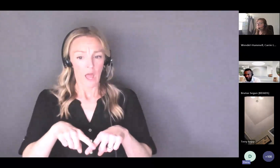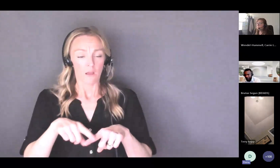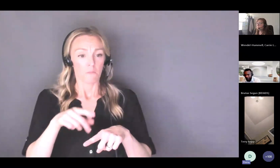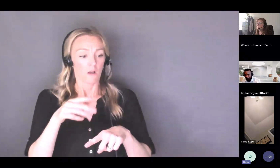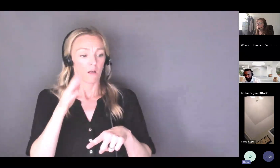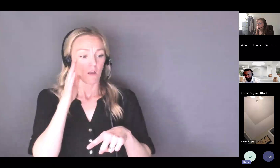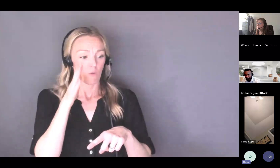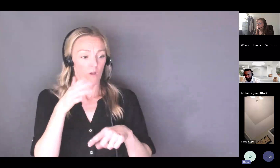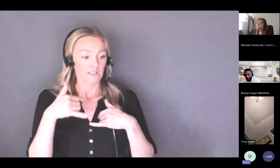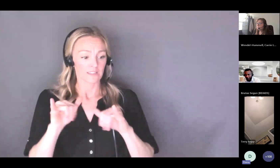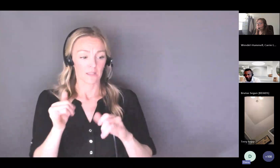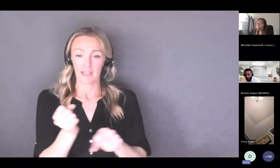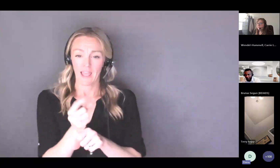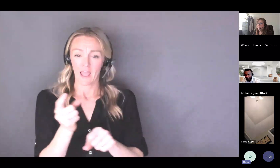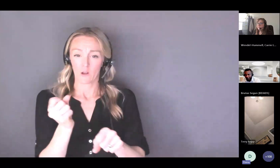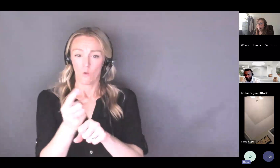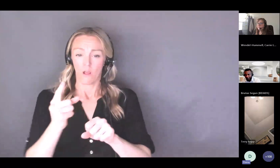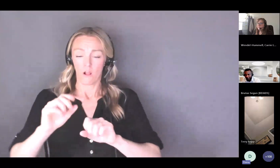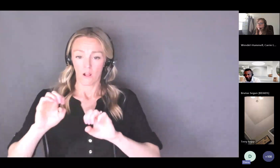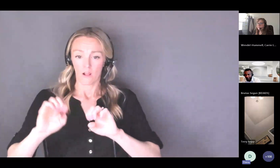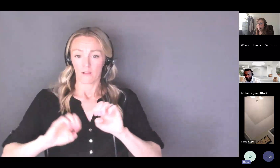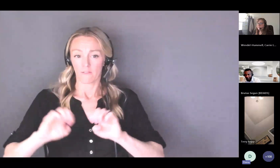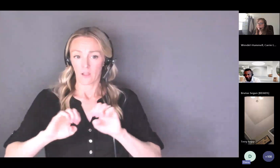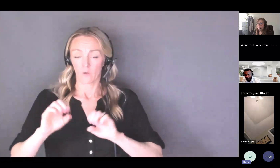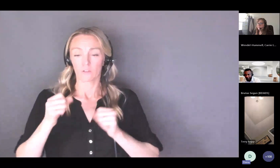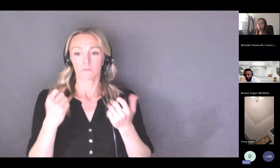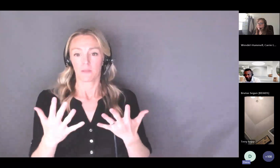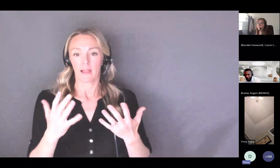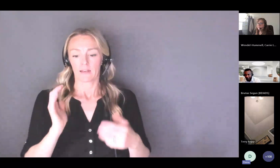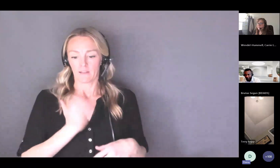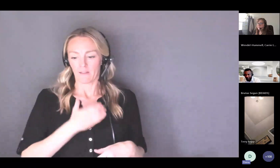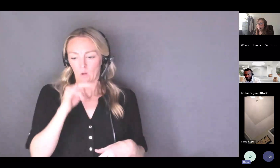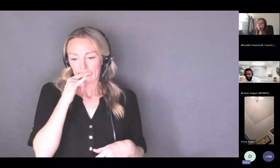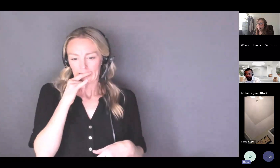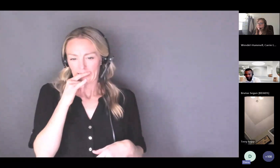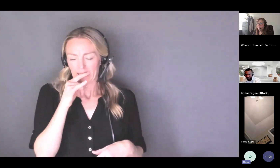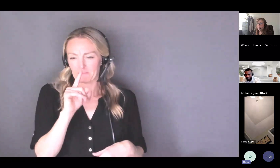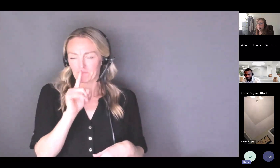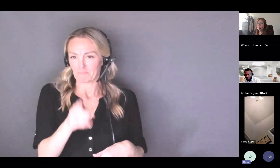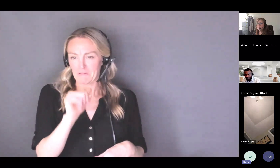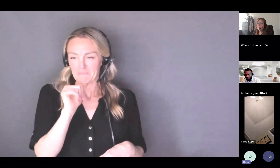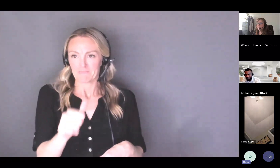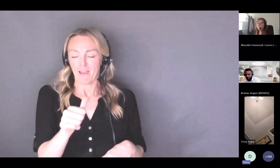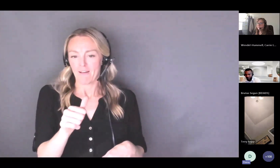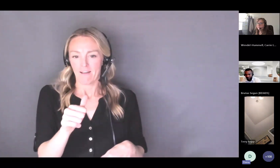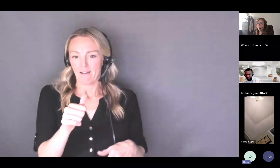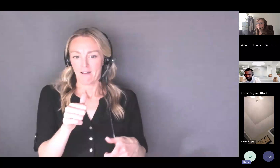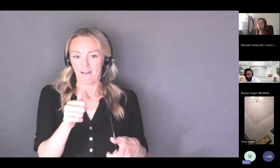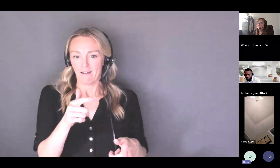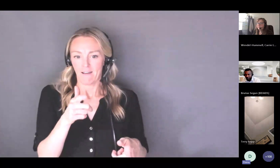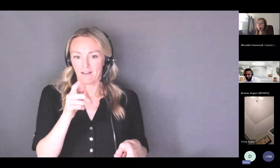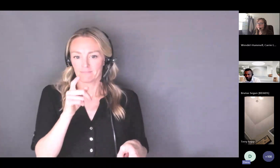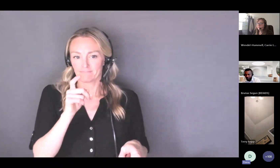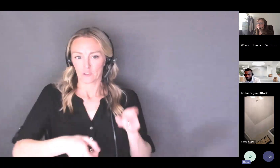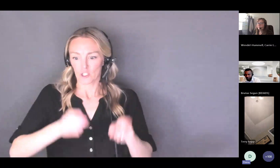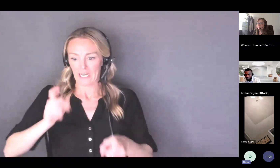still be an annual evaluation? Like, a lot of our kiddos aren't really changing in terms of maybe